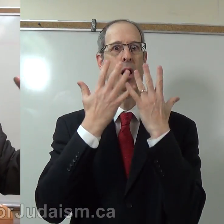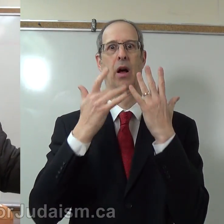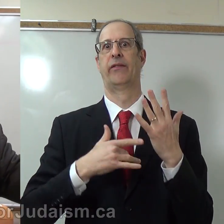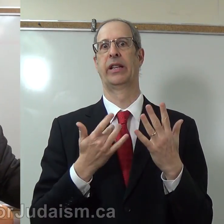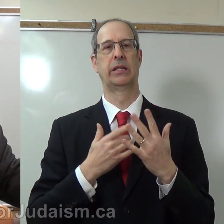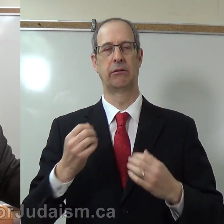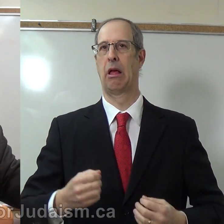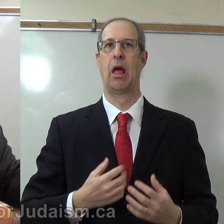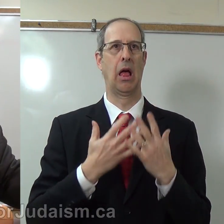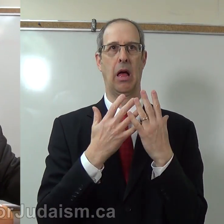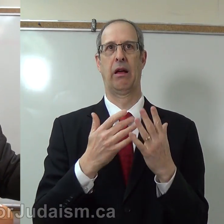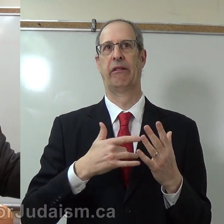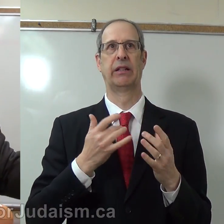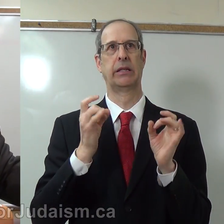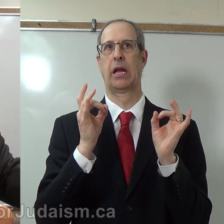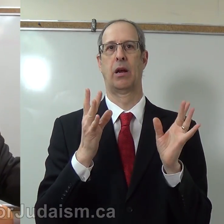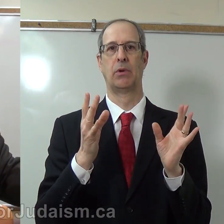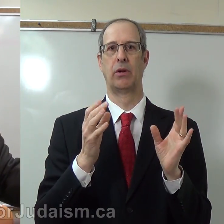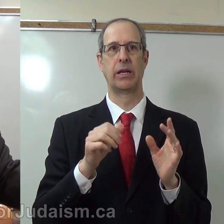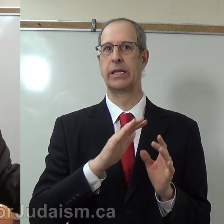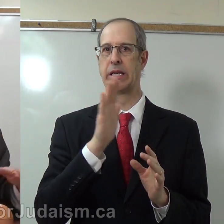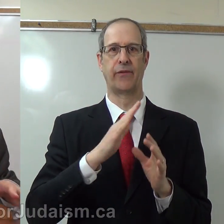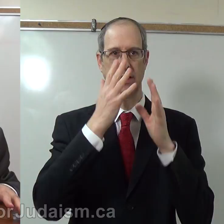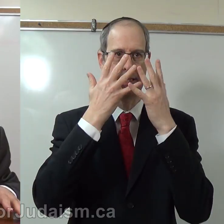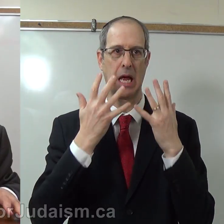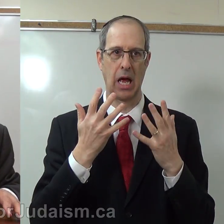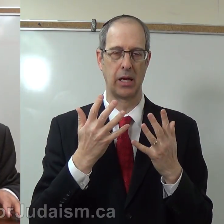I never felt terrible. I never felt sad.